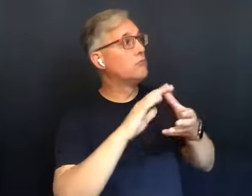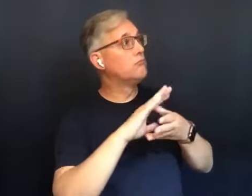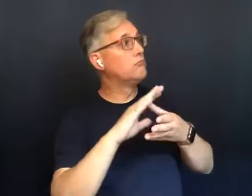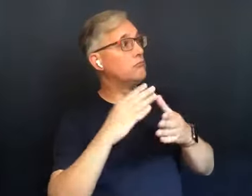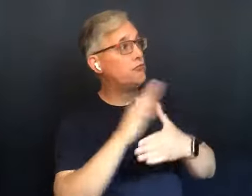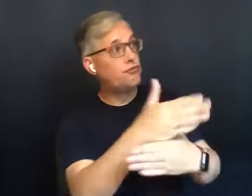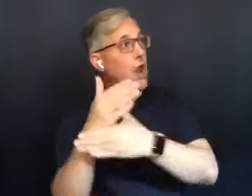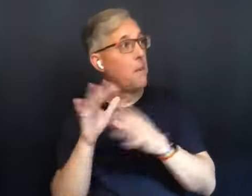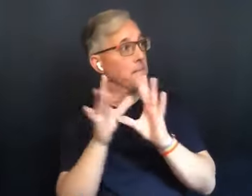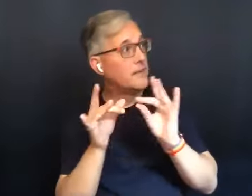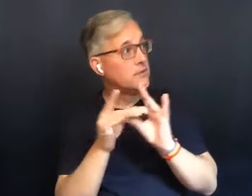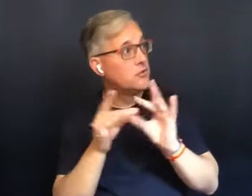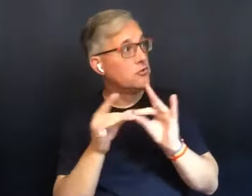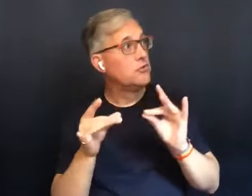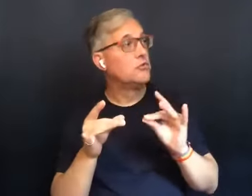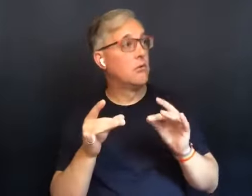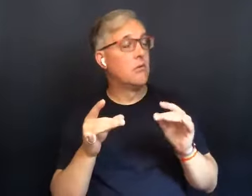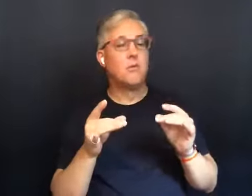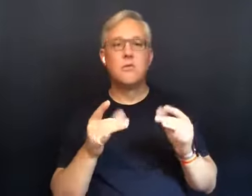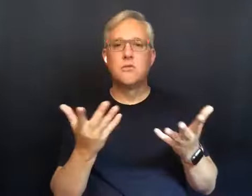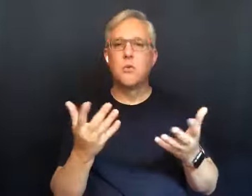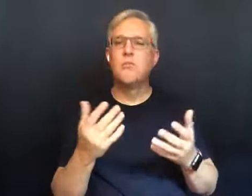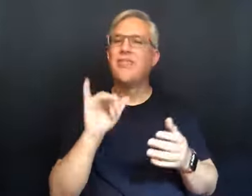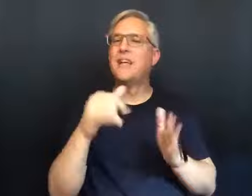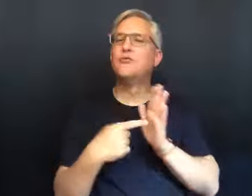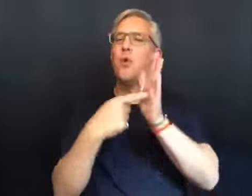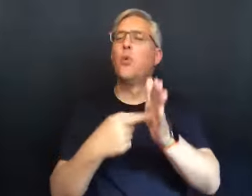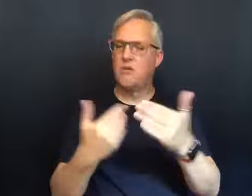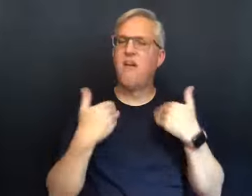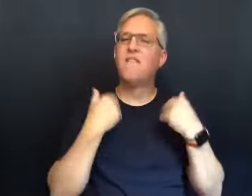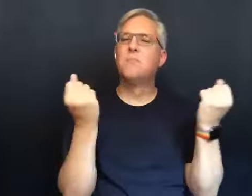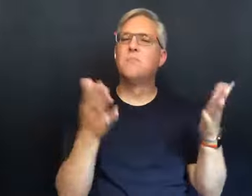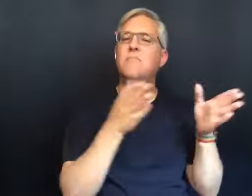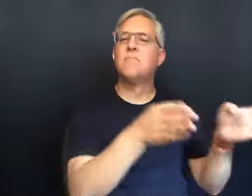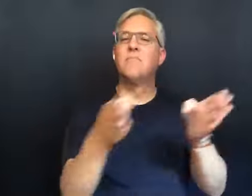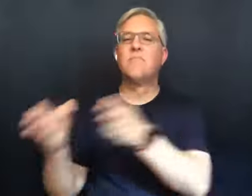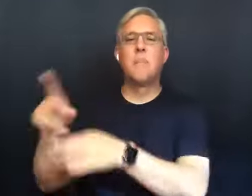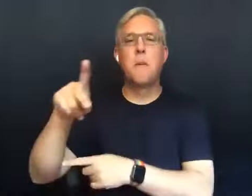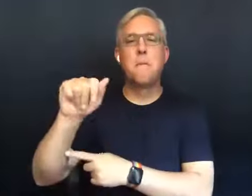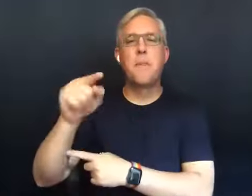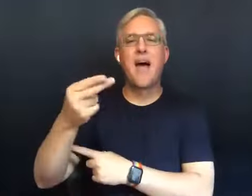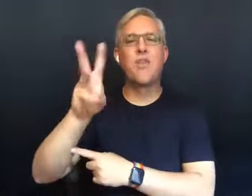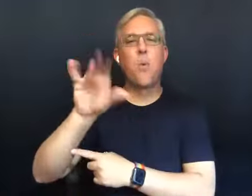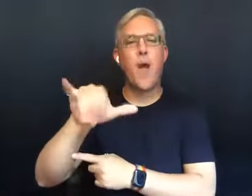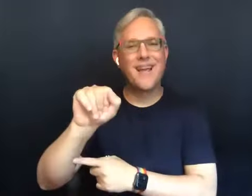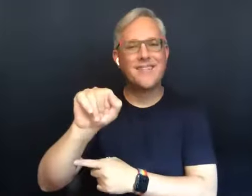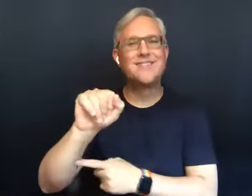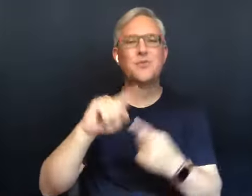some training to learn how to share a recovery message that's open and supports that there are many